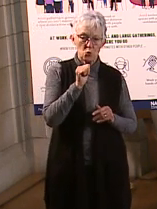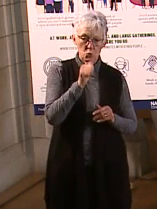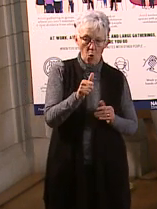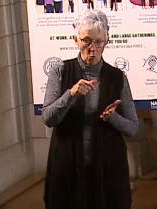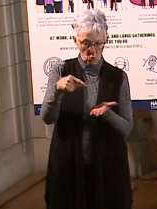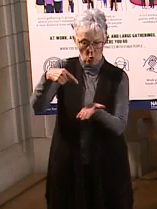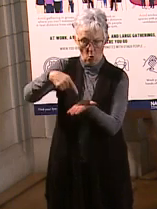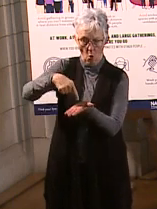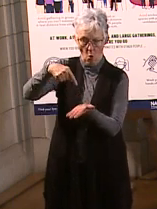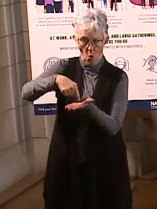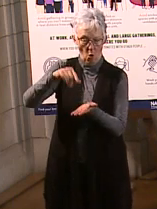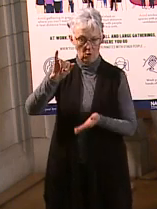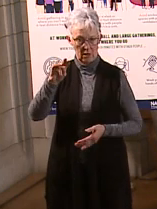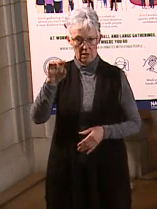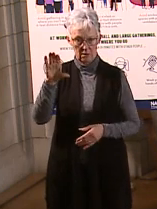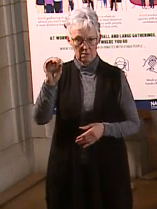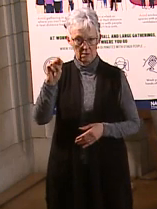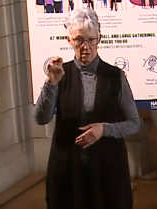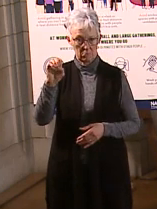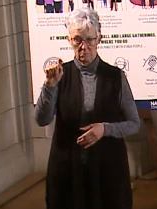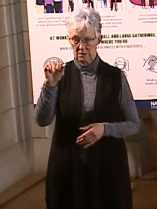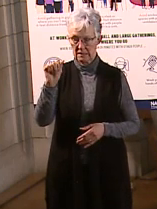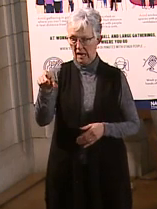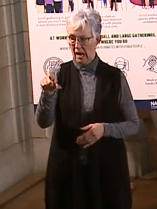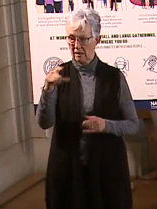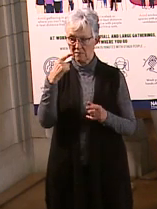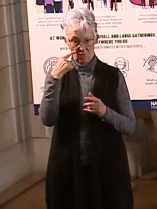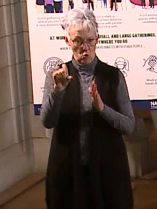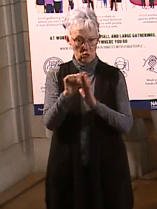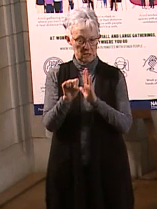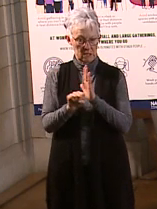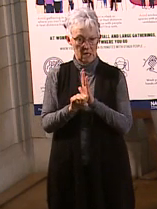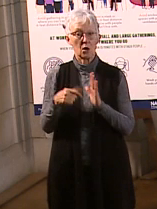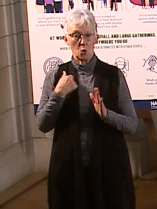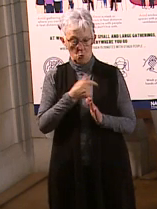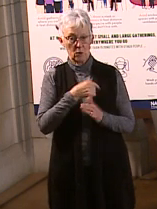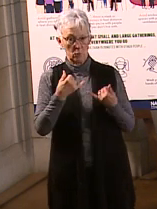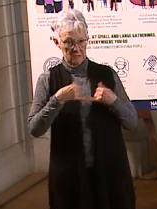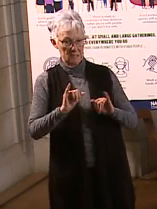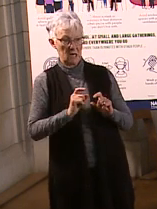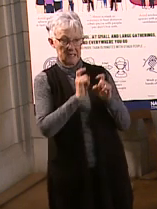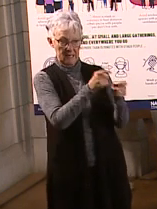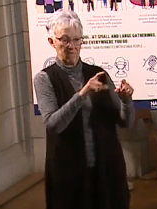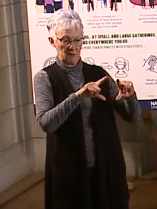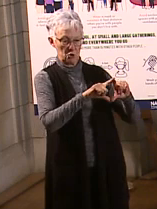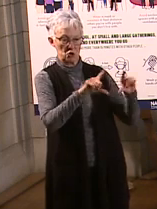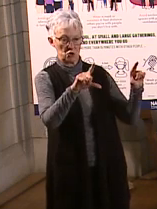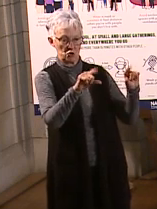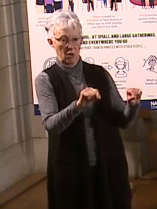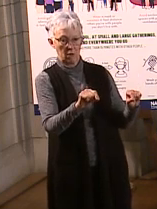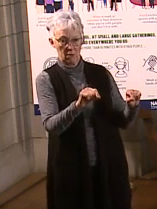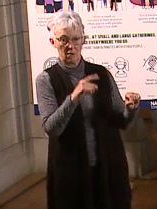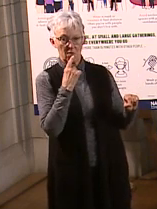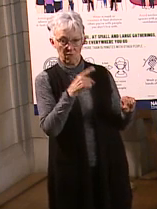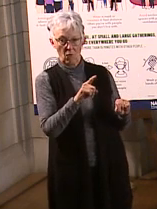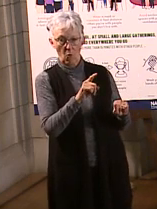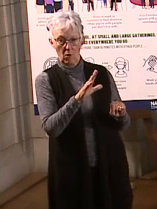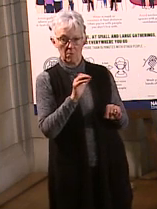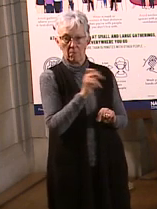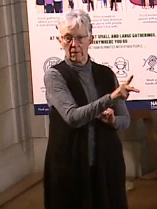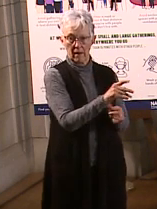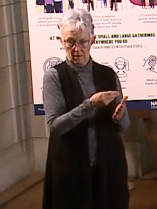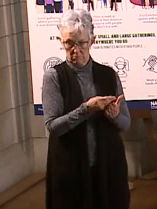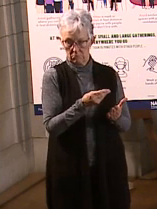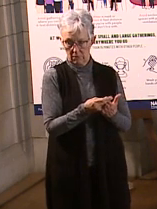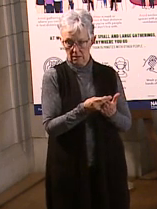owe income taxes to the state of Nebraska, we will still give you a check for that difference. So if you don't owe income taxes, we're going to